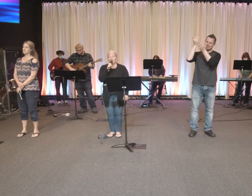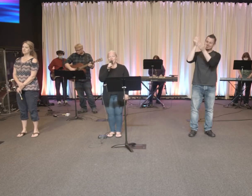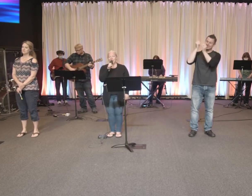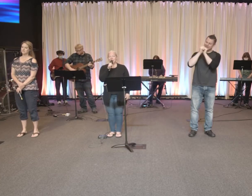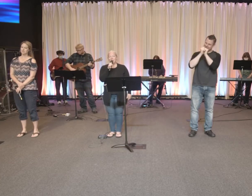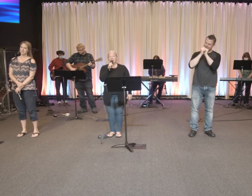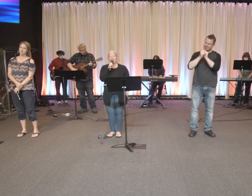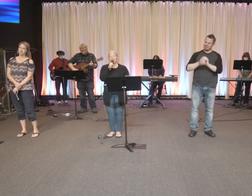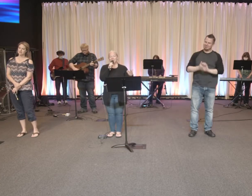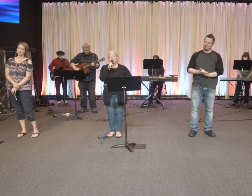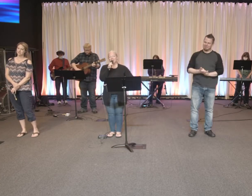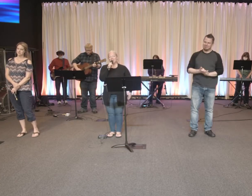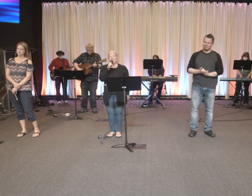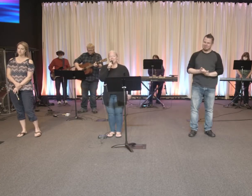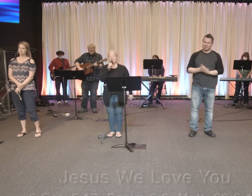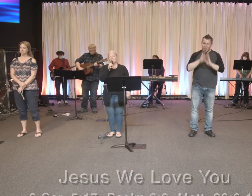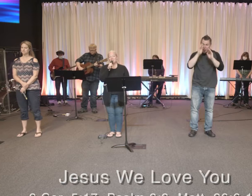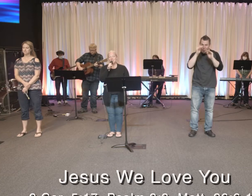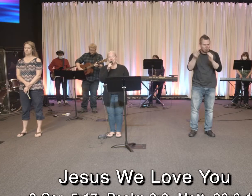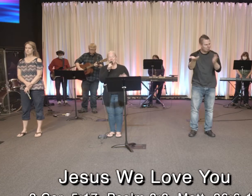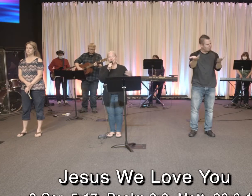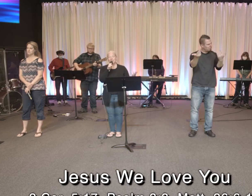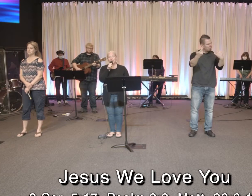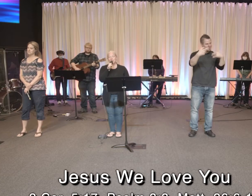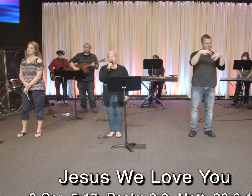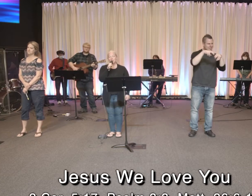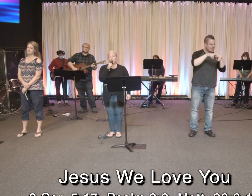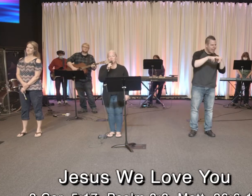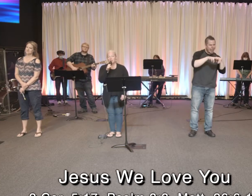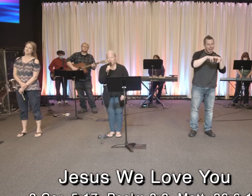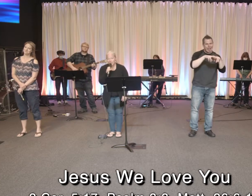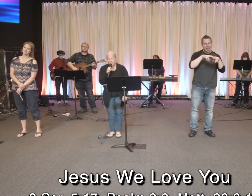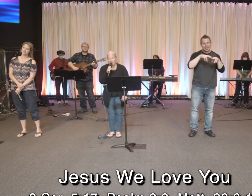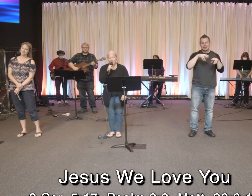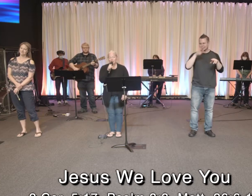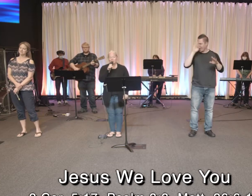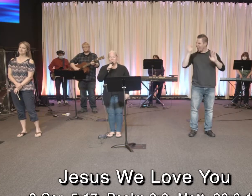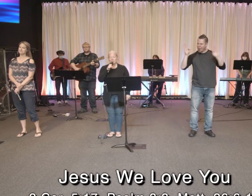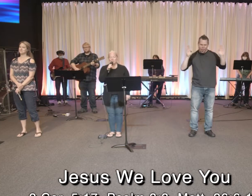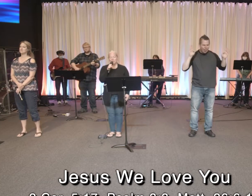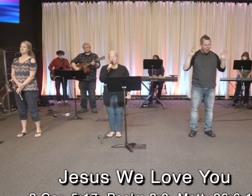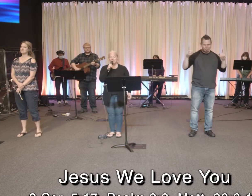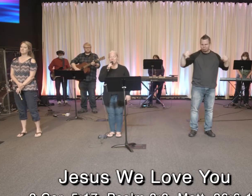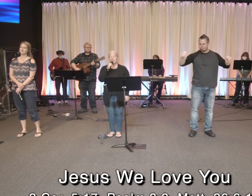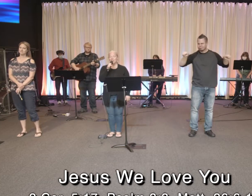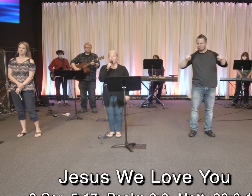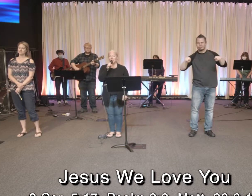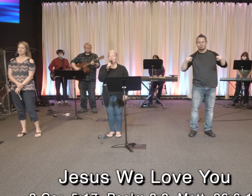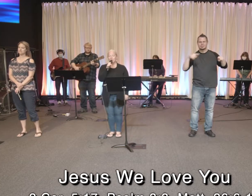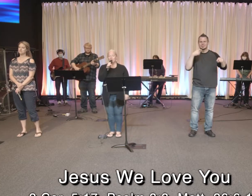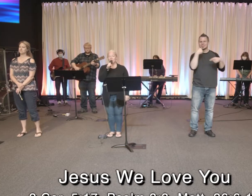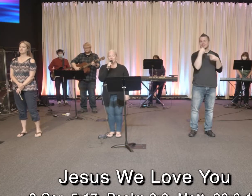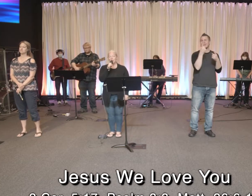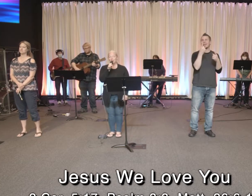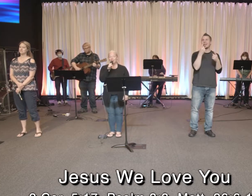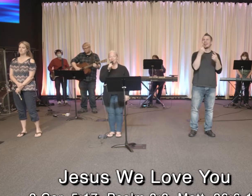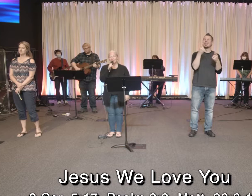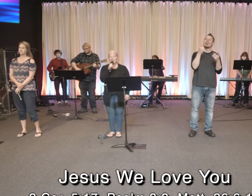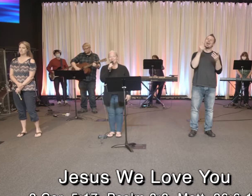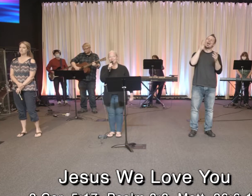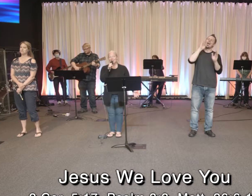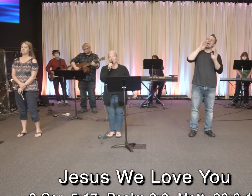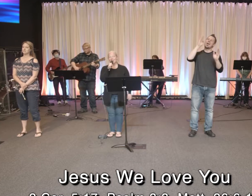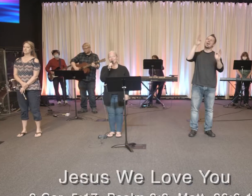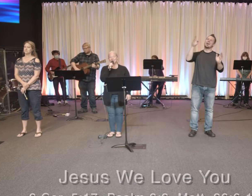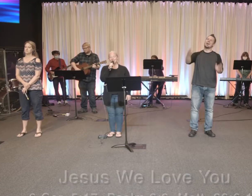So hopefully you're coming in, finding a seat, saying hello to those who are with you, or maybe even just saying hello to the Lord this morning.